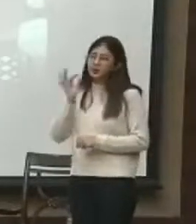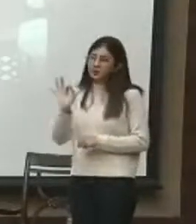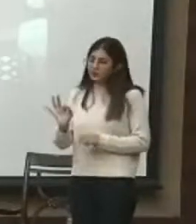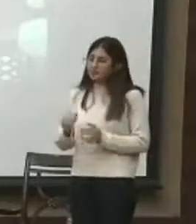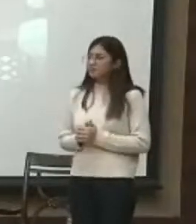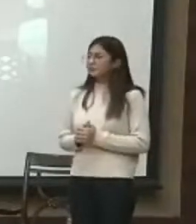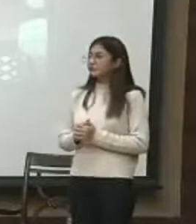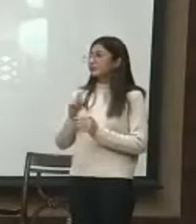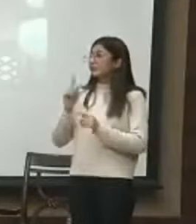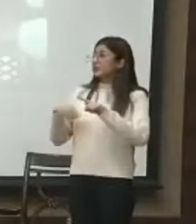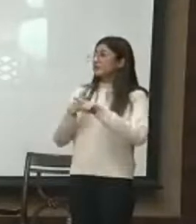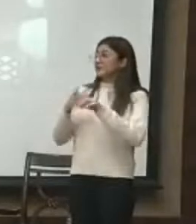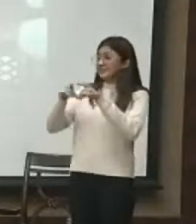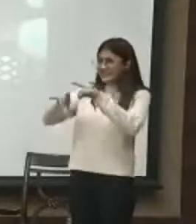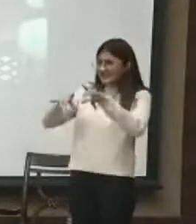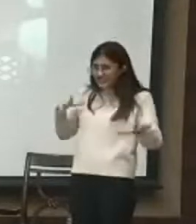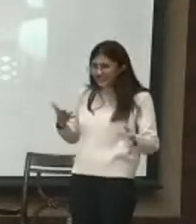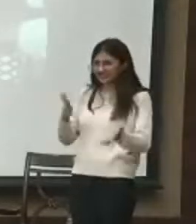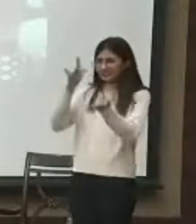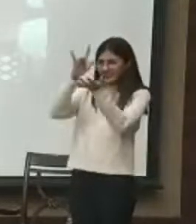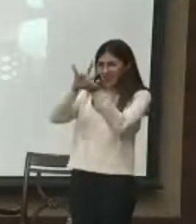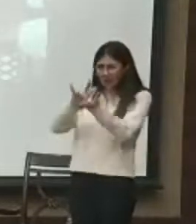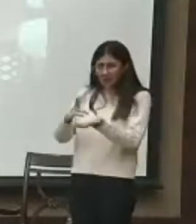Digital inclusion, cities, towns,